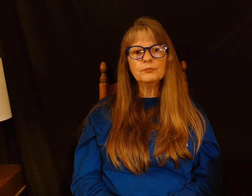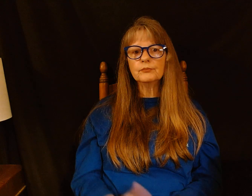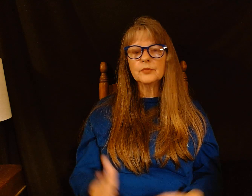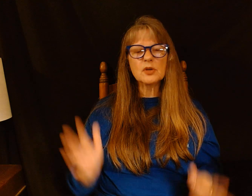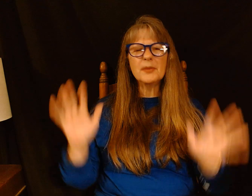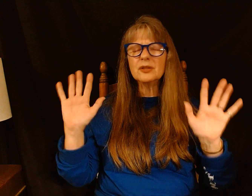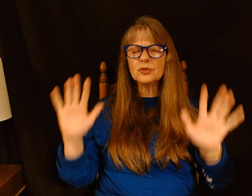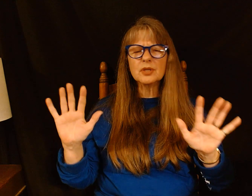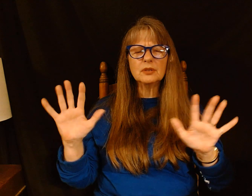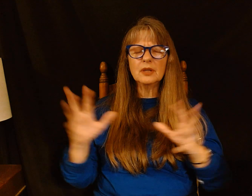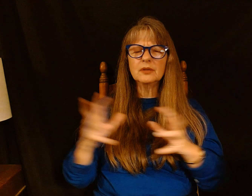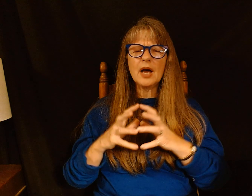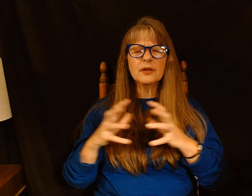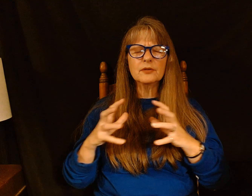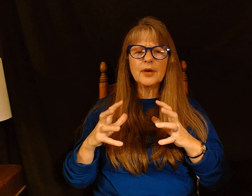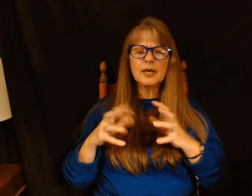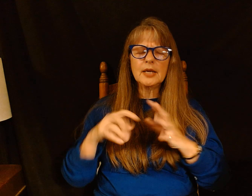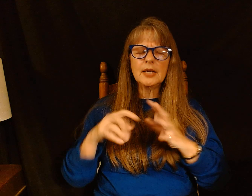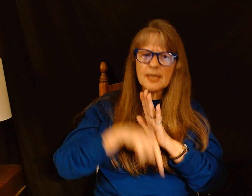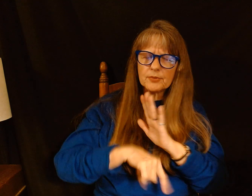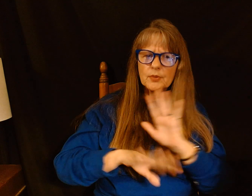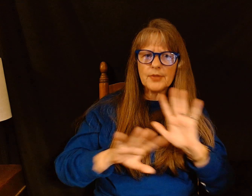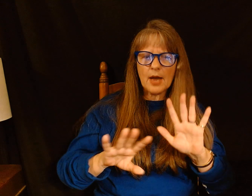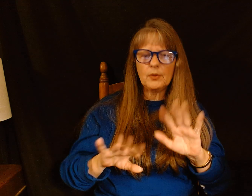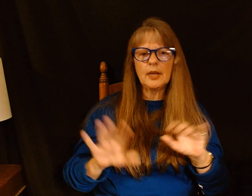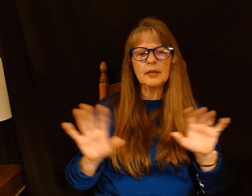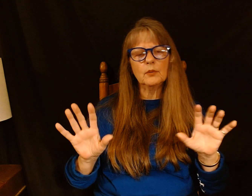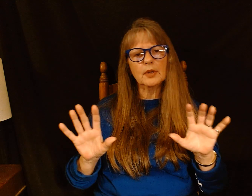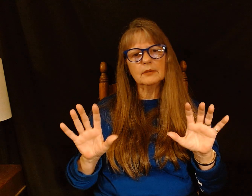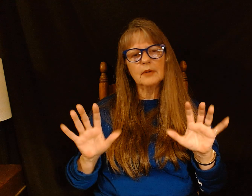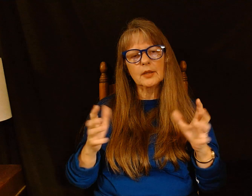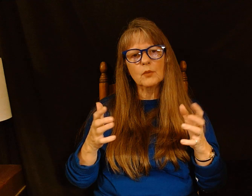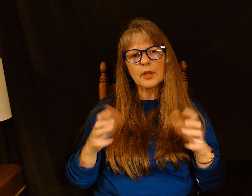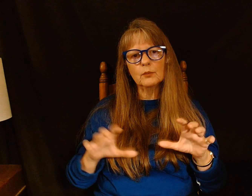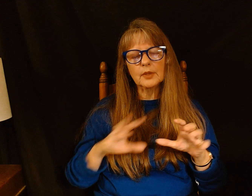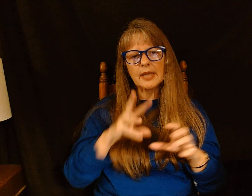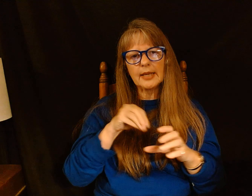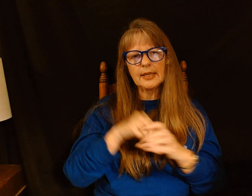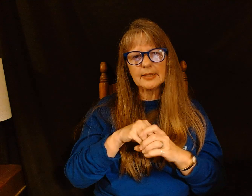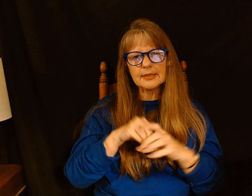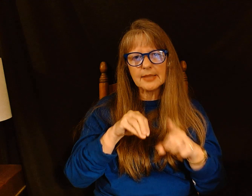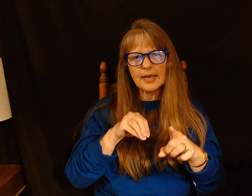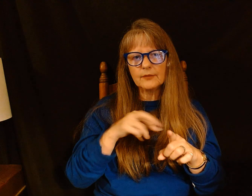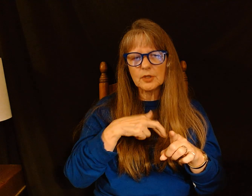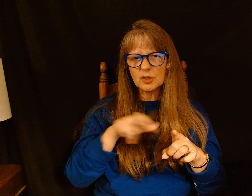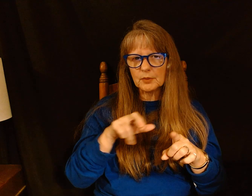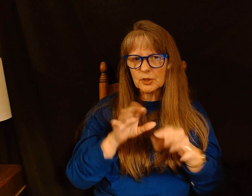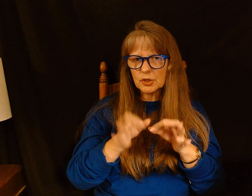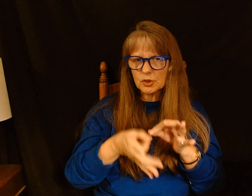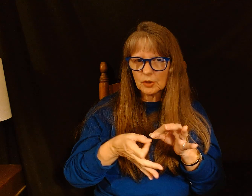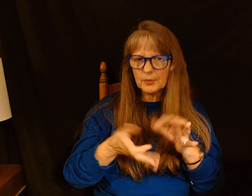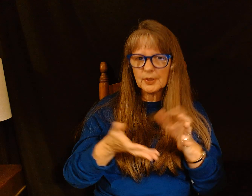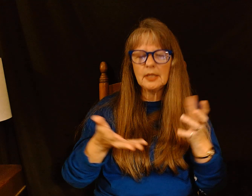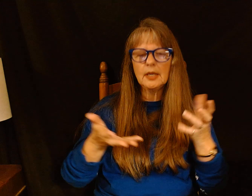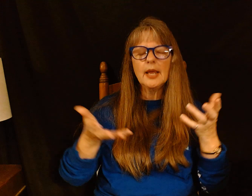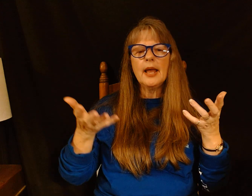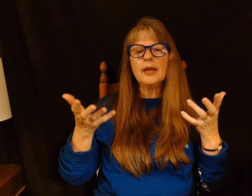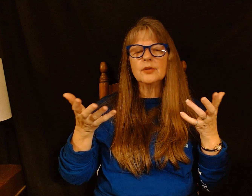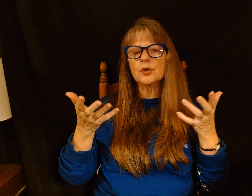So I mean, there's a lot of in depth with that one. I didn't want to really kind of get into that. I've done some religious interpreting, and so